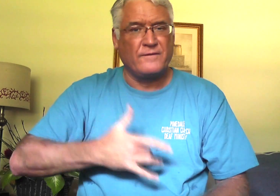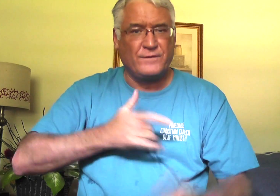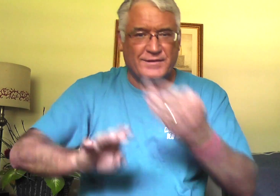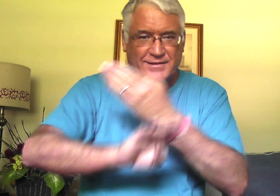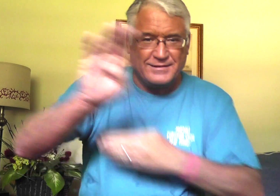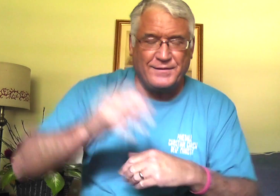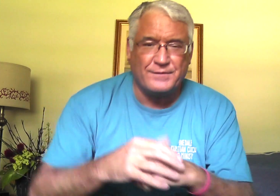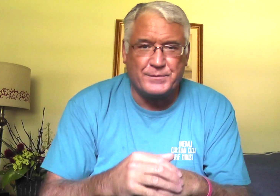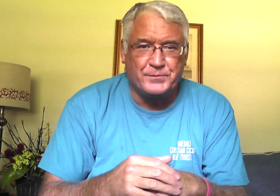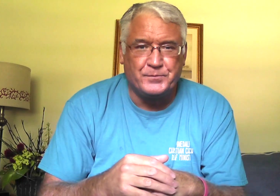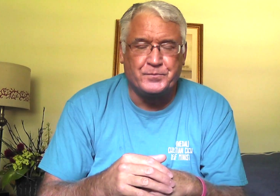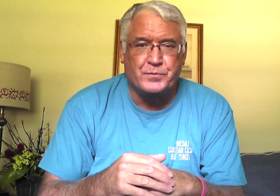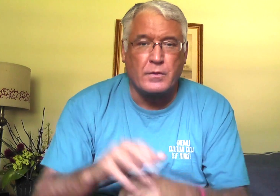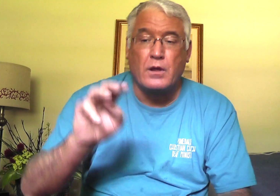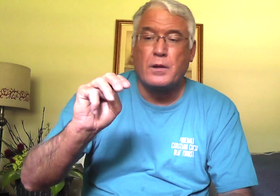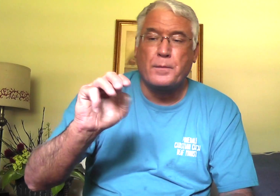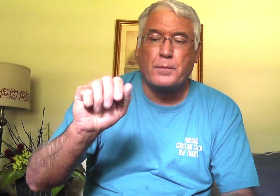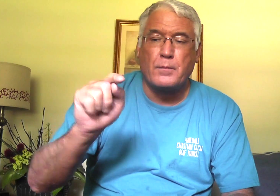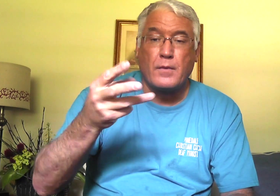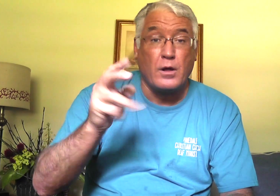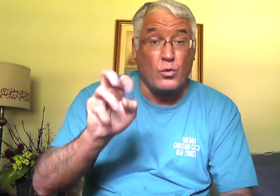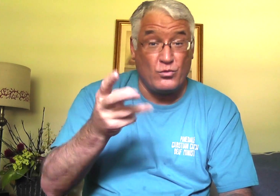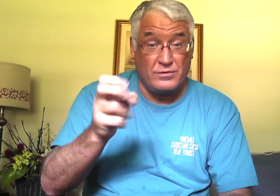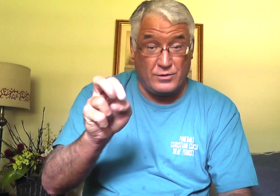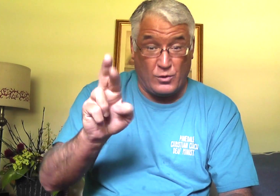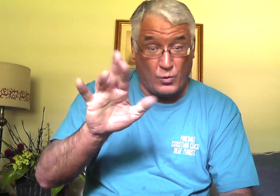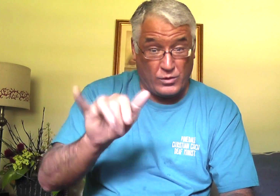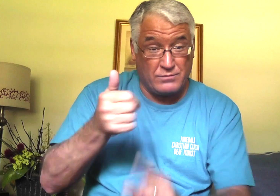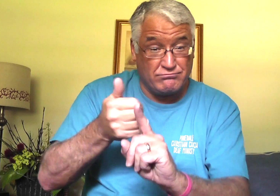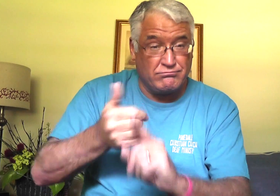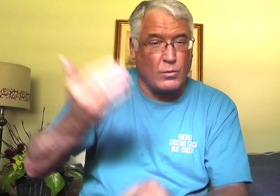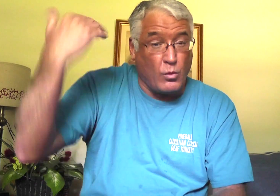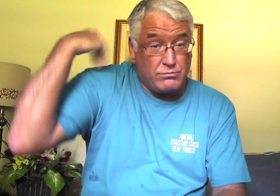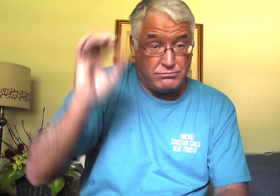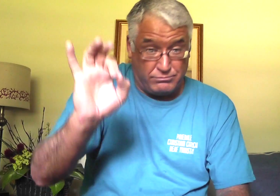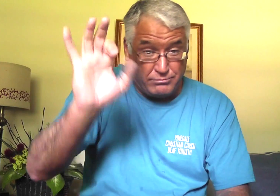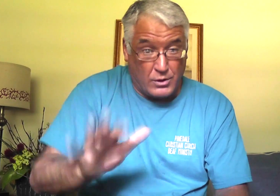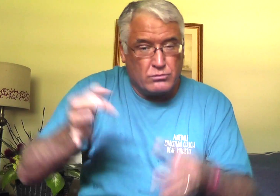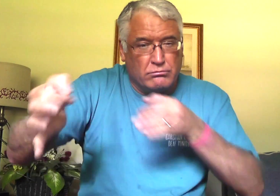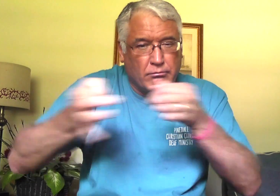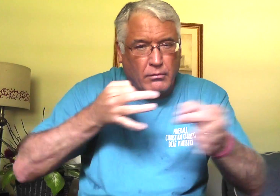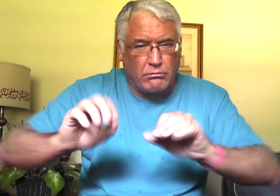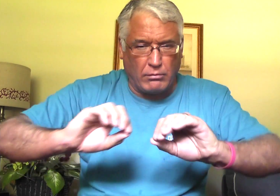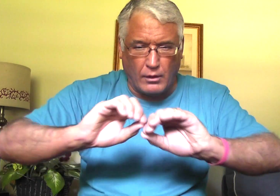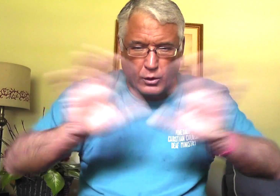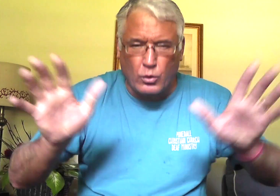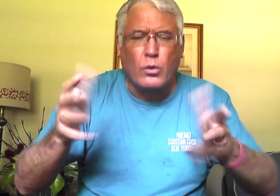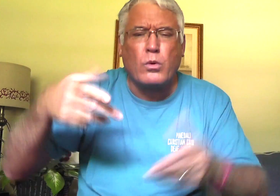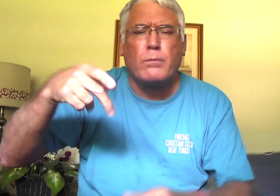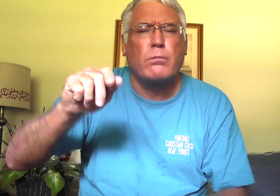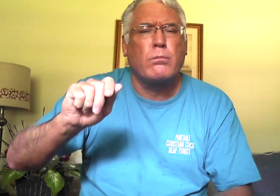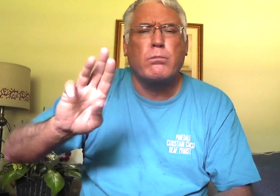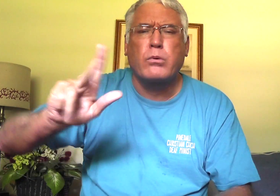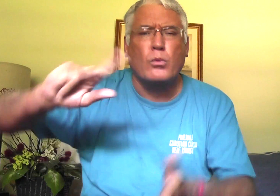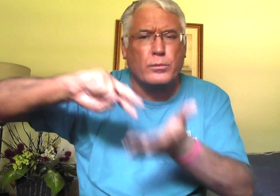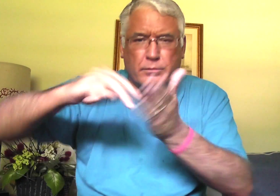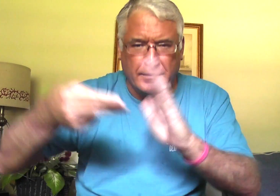trait that makes others feel safe. Matthew Henry, he's a pastor of a long time ago, and he explains